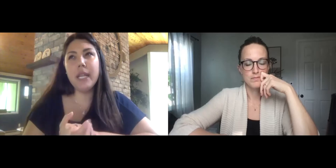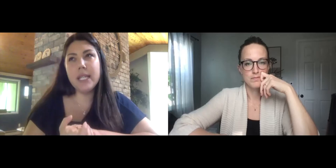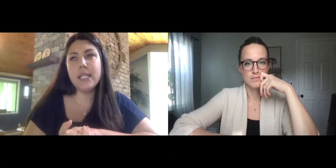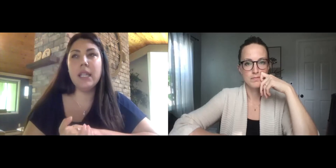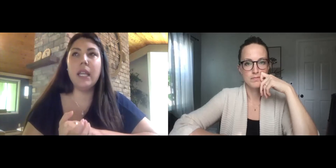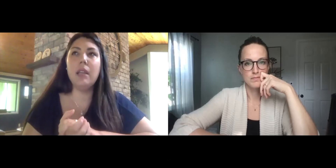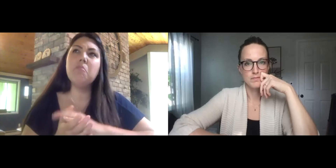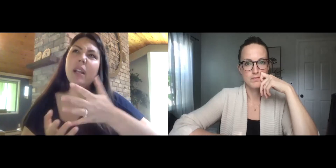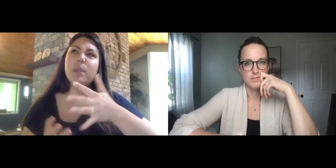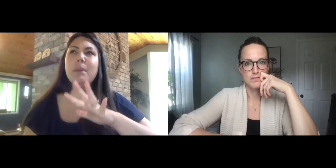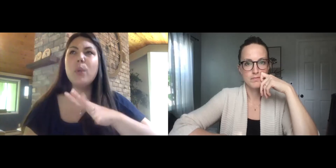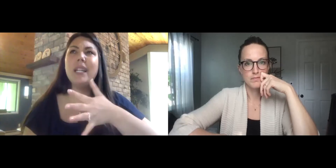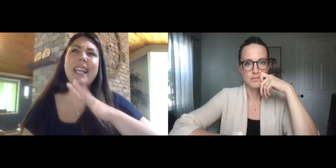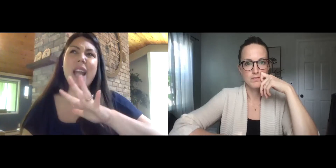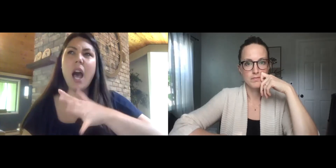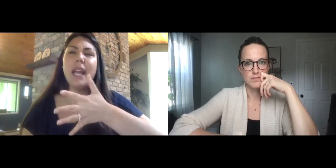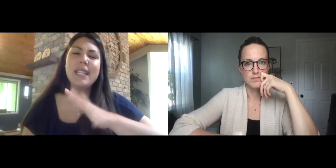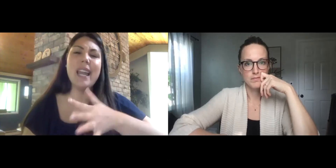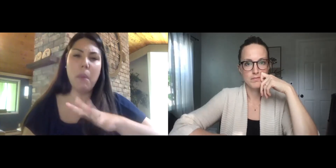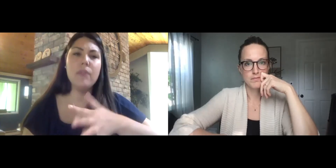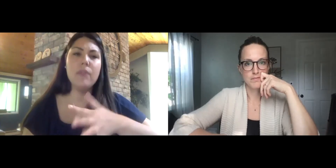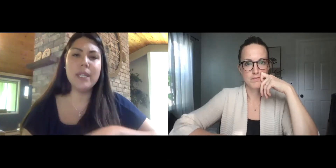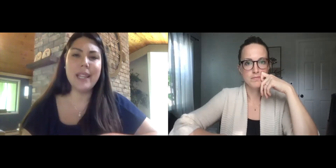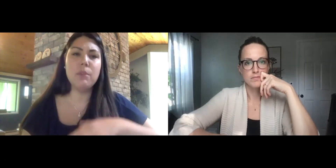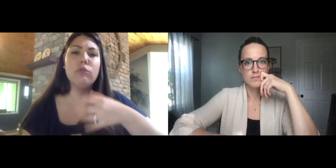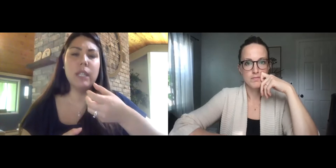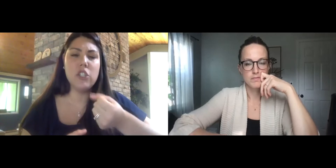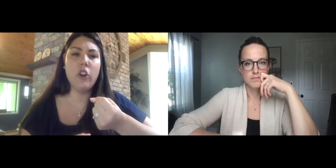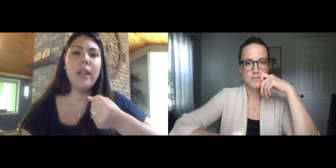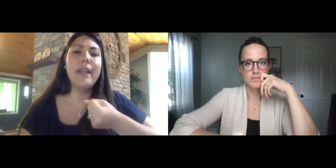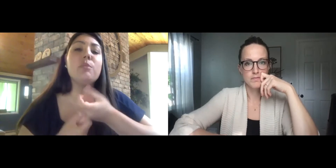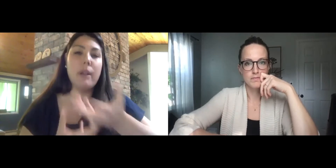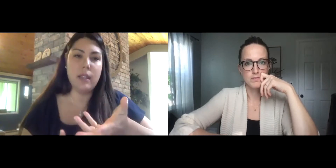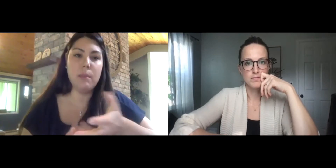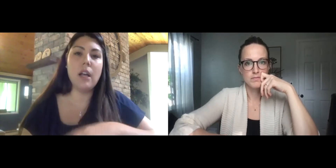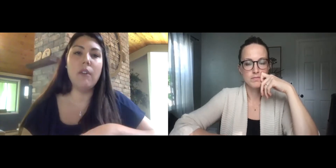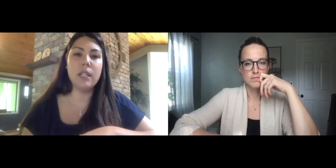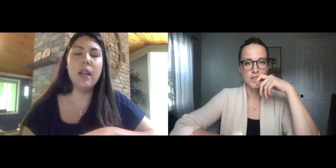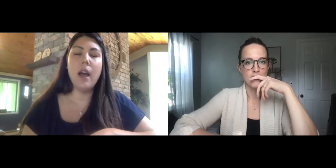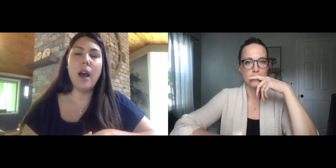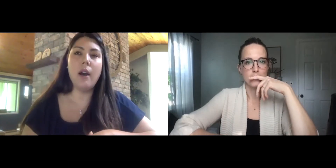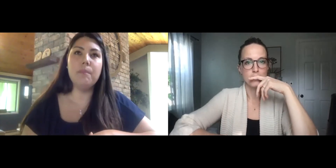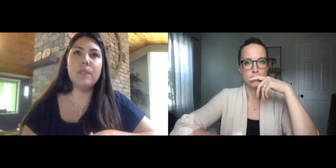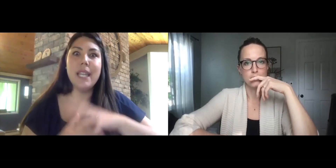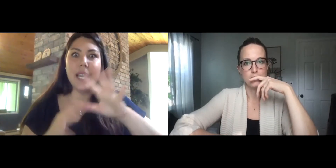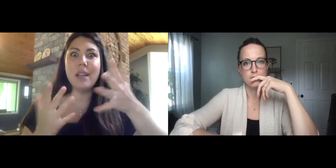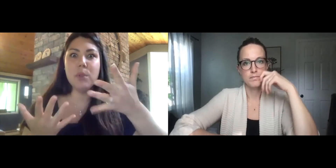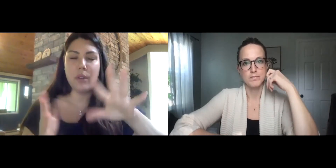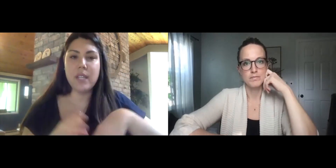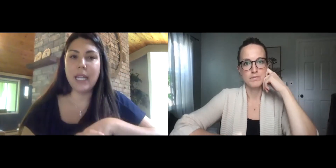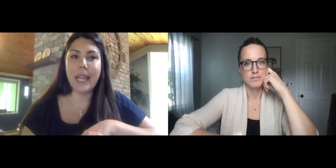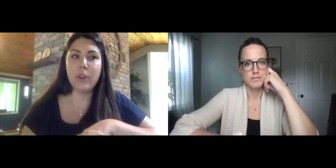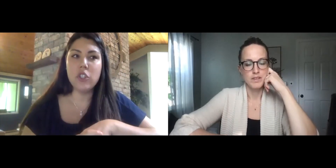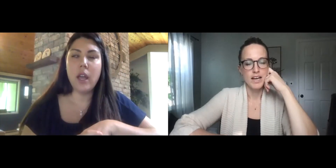pretty consistently, I would say between like 9 and 10 months, it would take them to really start expressing themselves and seeing some